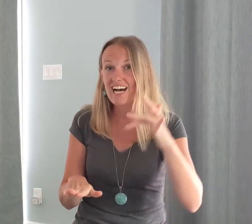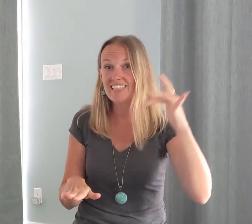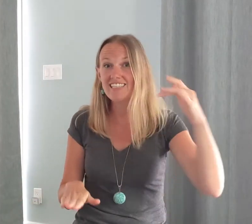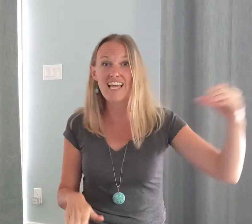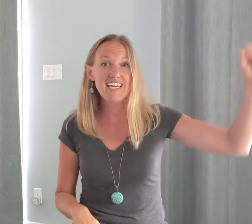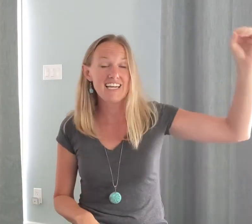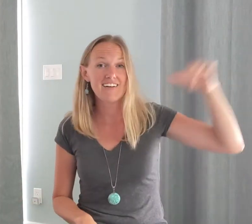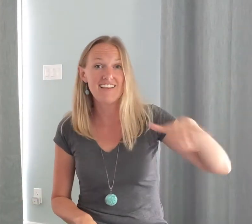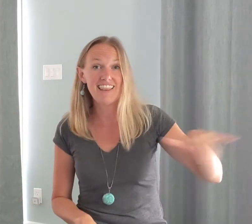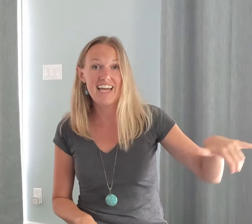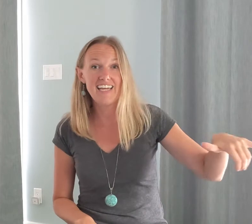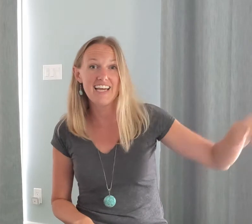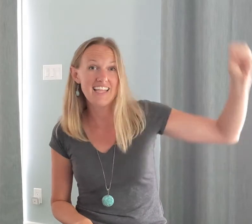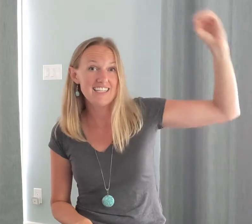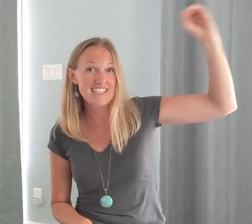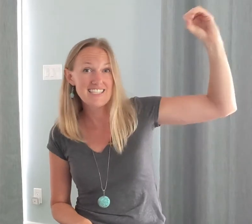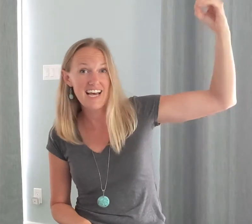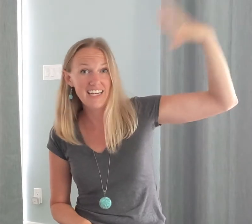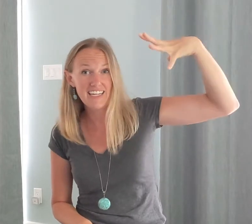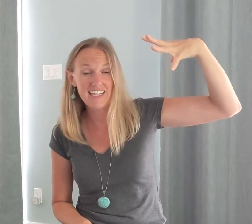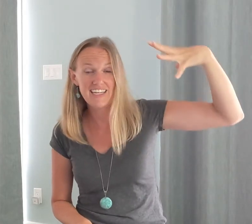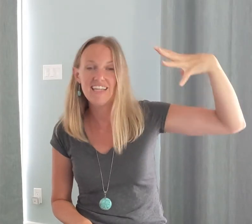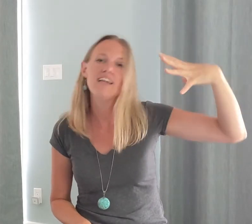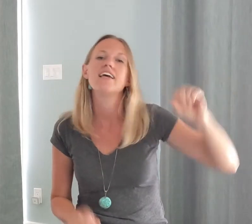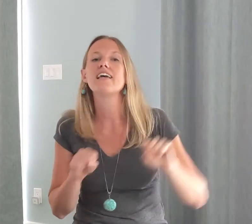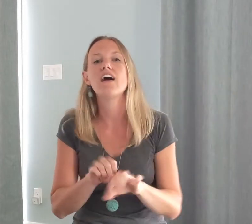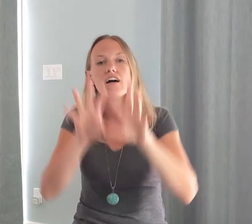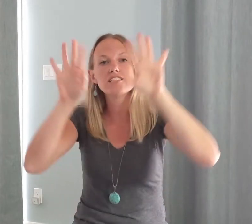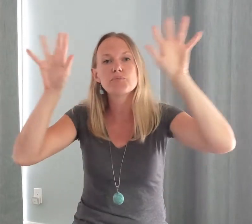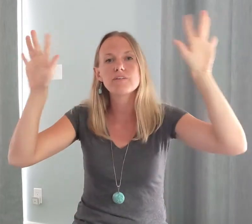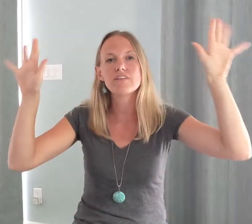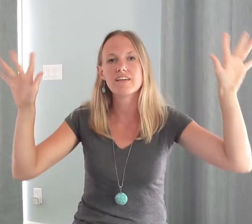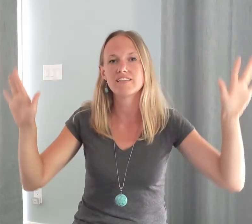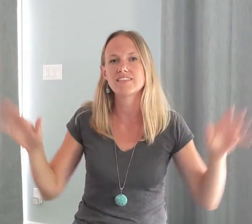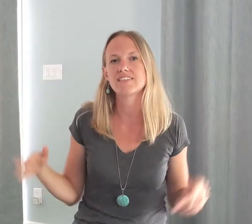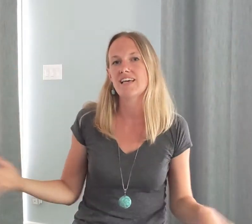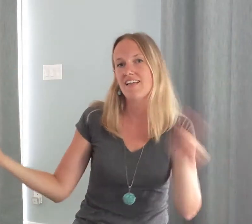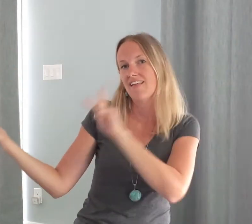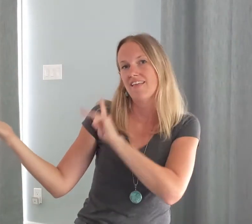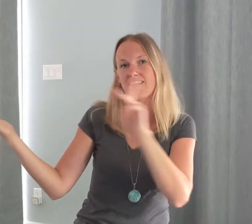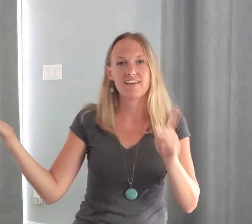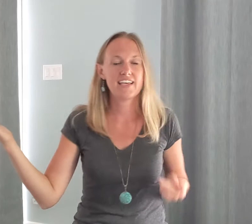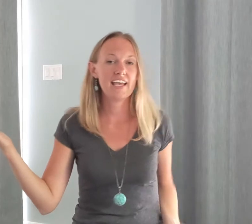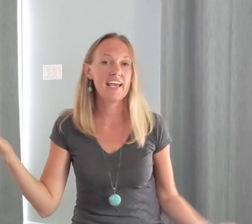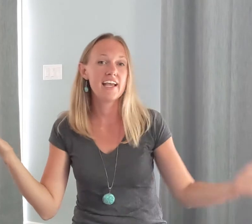shines like the sun in all its brilliance, the King